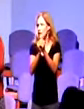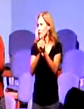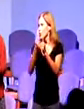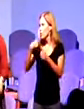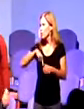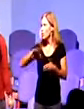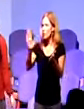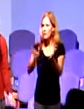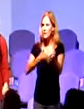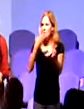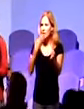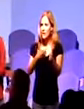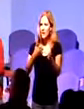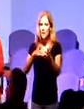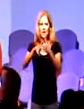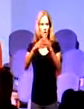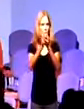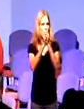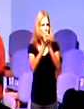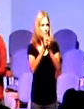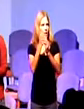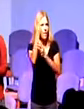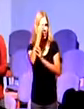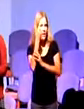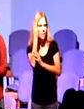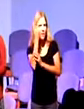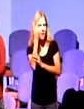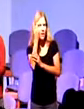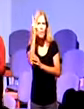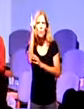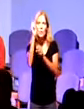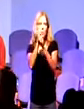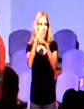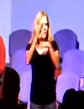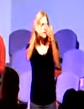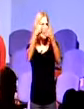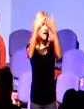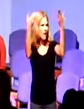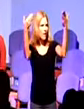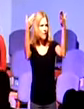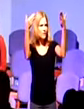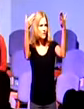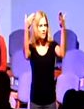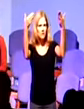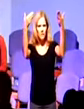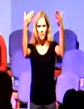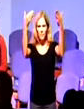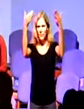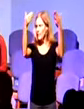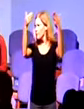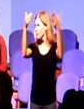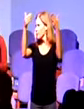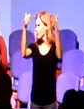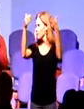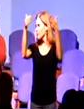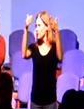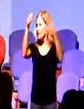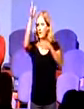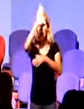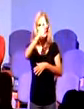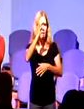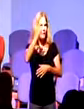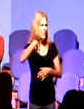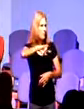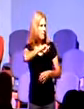going to sing, start our worship by just thinking about the one who makes the heavens, the one who shaped the earth, right? This God that we love.